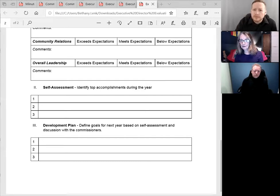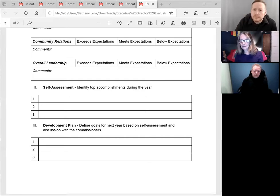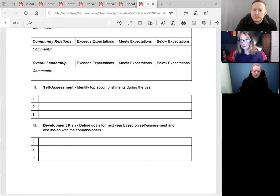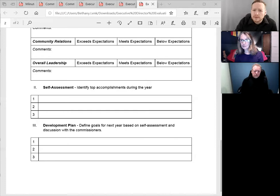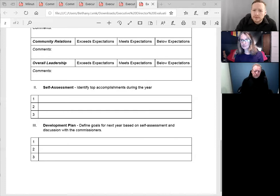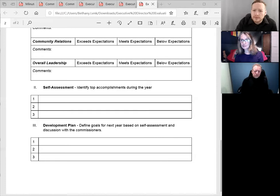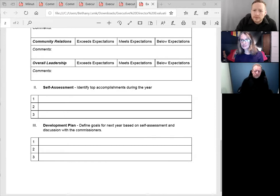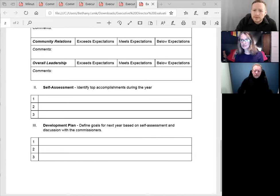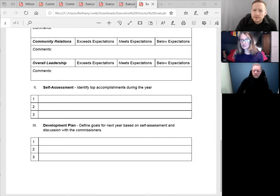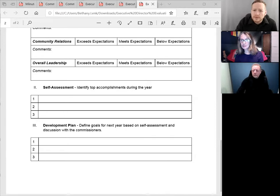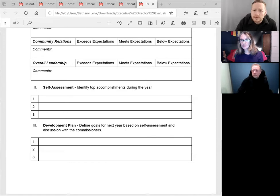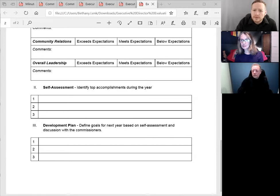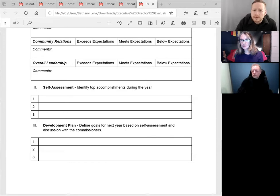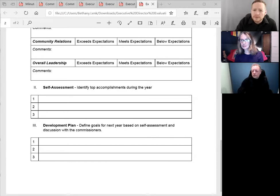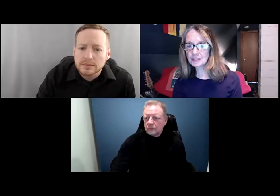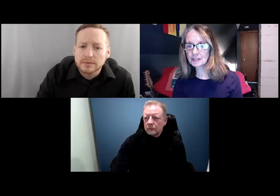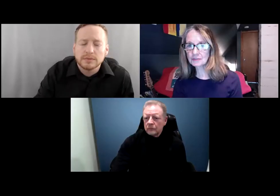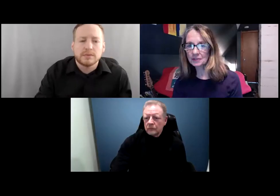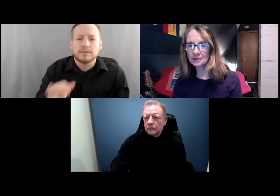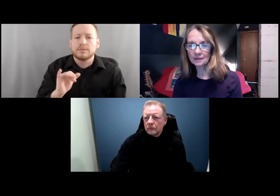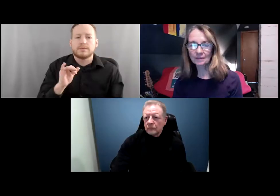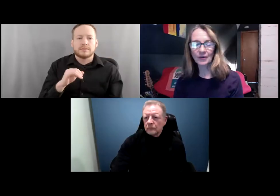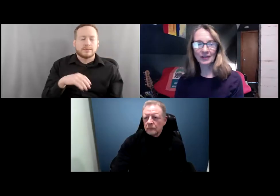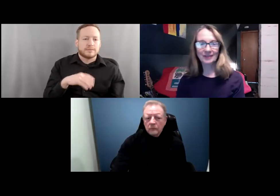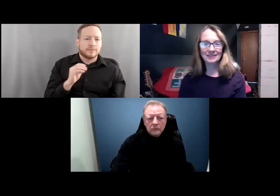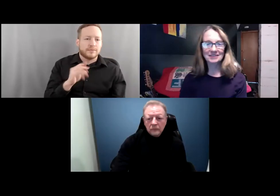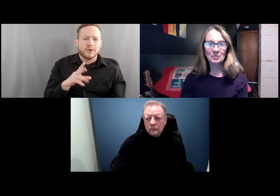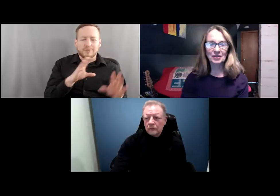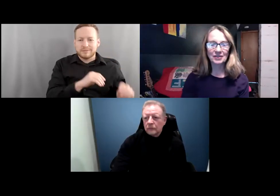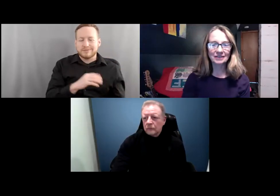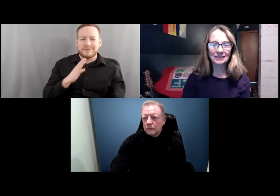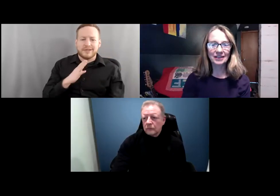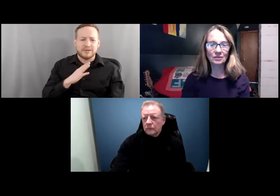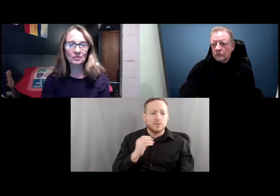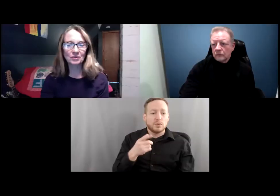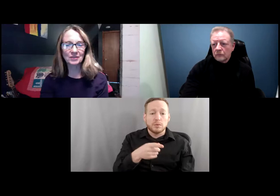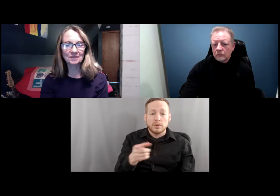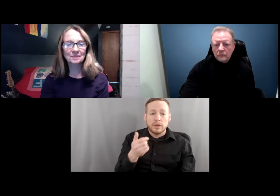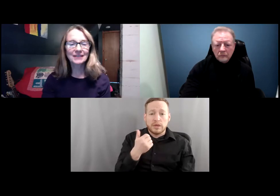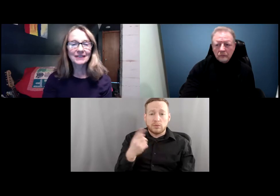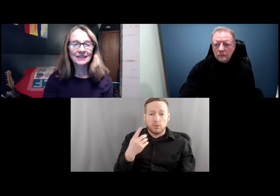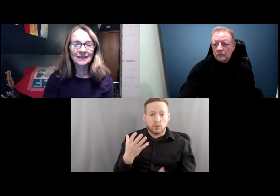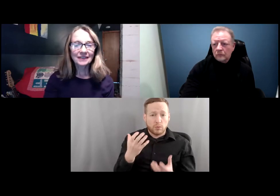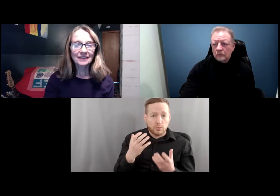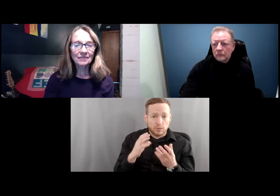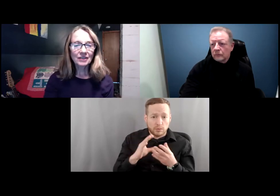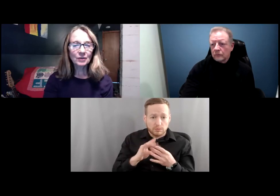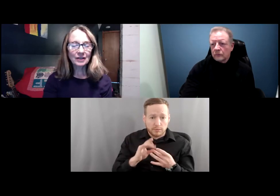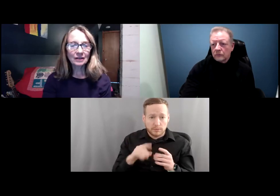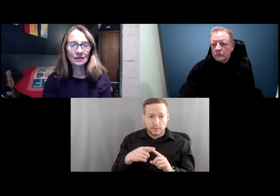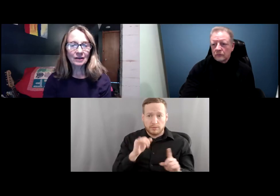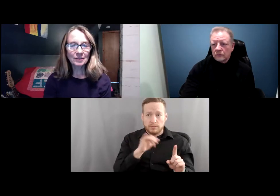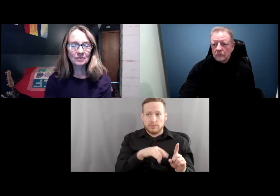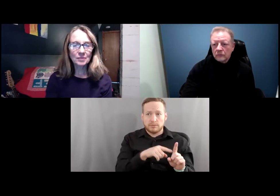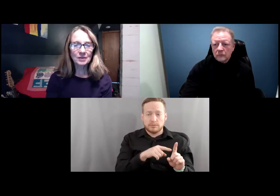Sorry, I'm having trouble seeing everybody. Let me just change my view here. Okay, this is better. I have the gallery view on. If anyone had